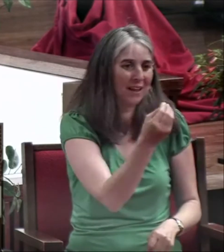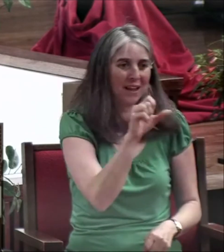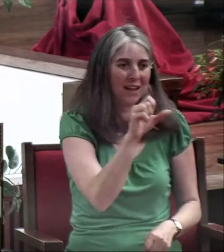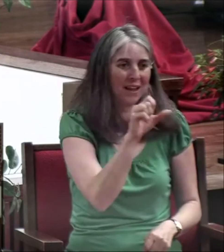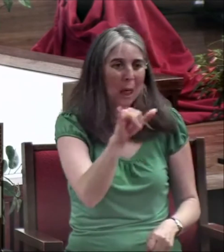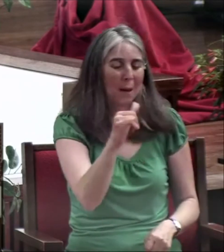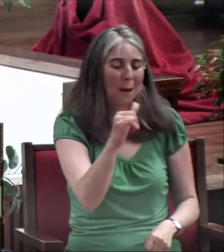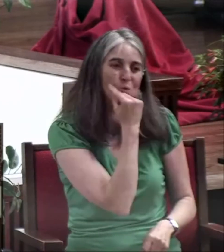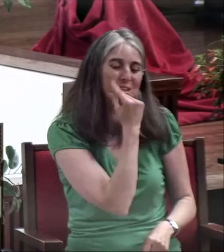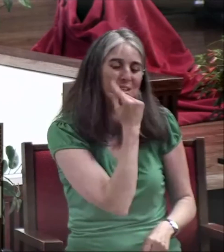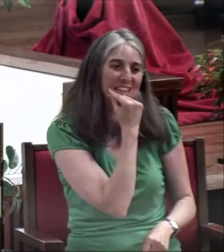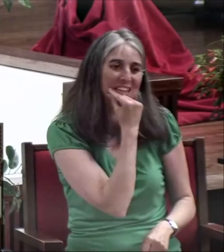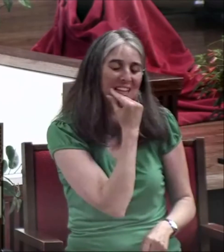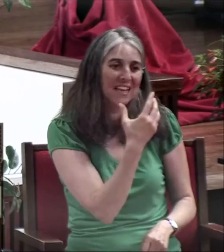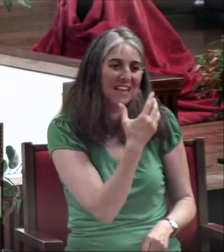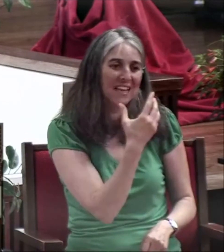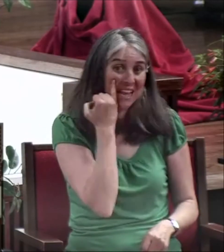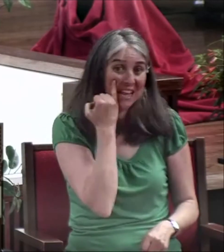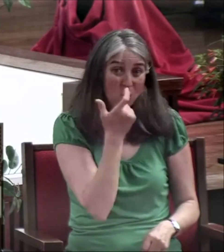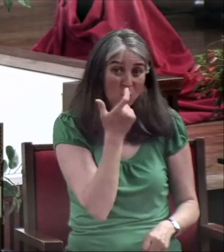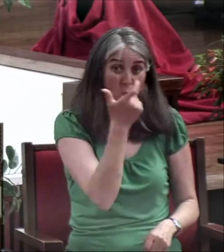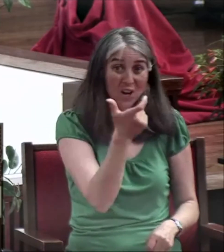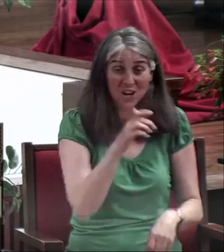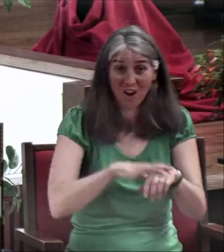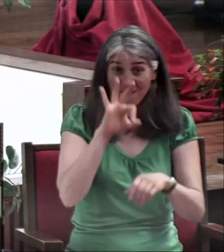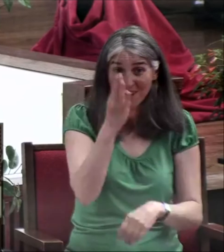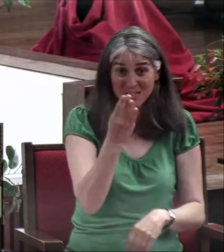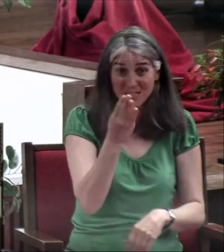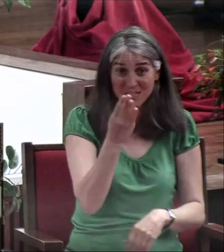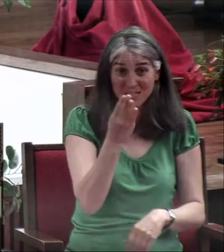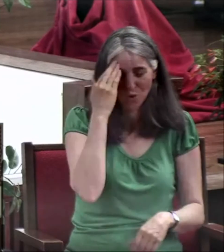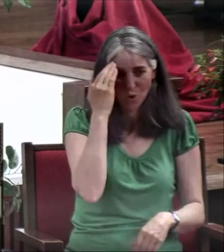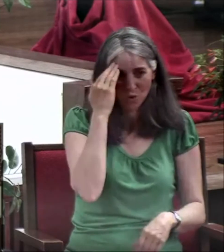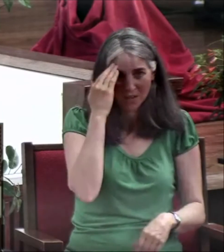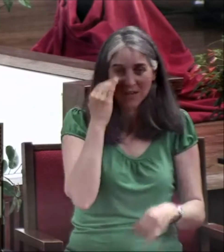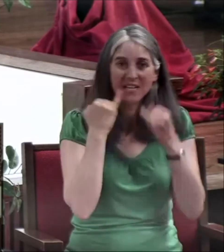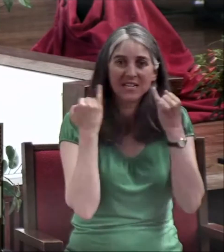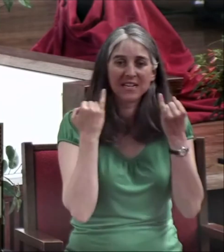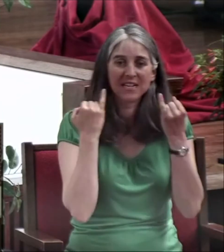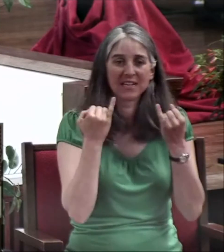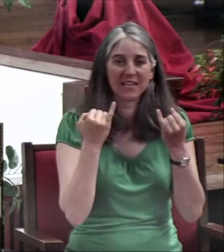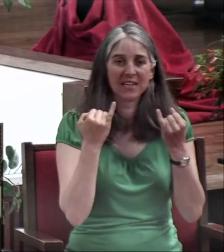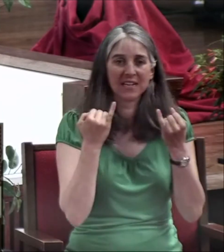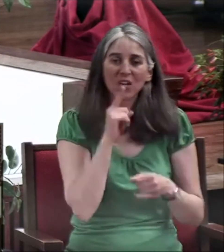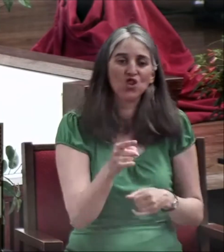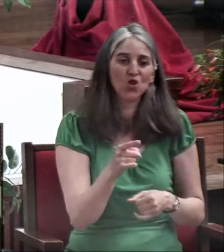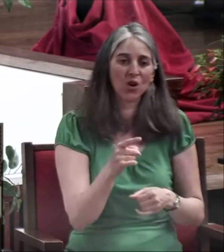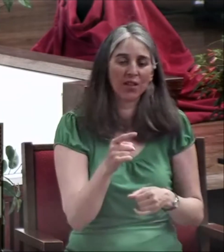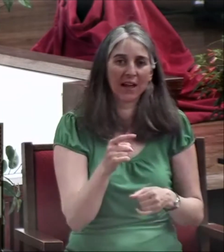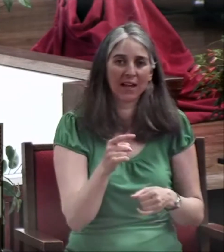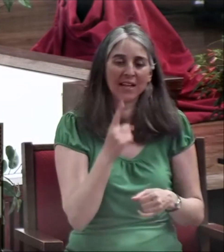ago, and if you're watching on Facebook, you know that Jessica is making sure that the